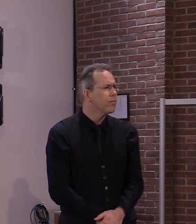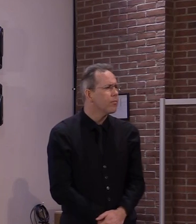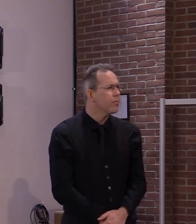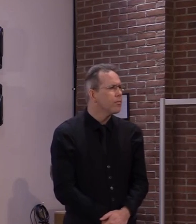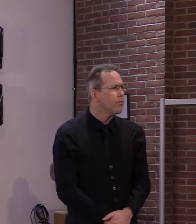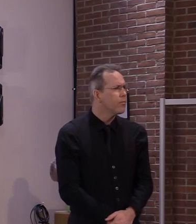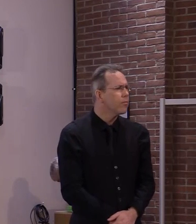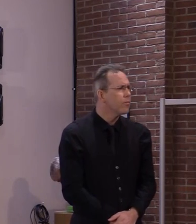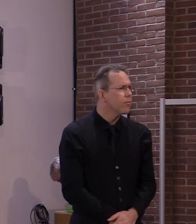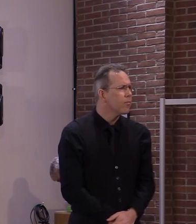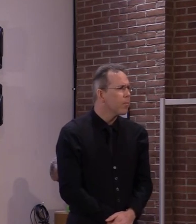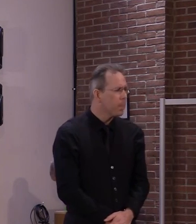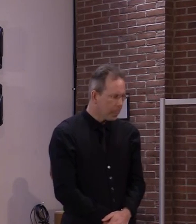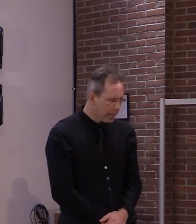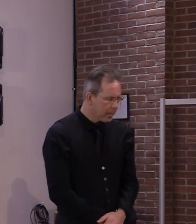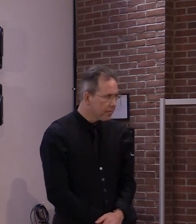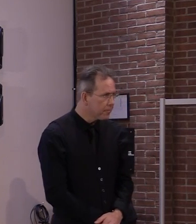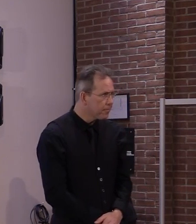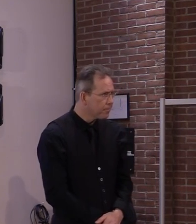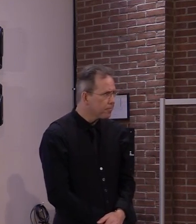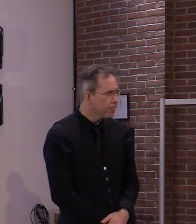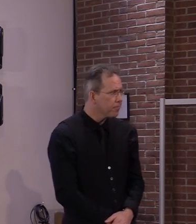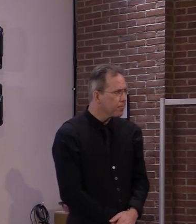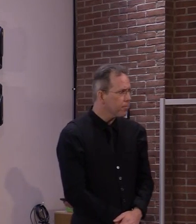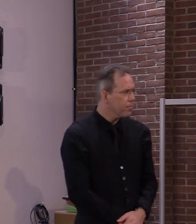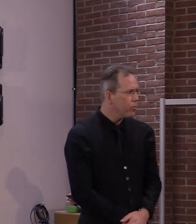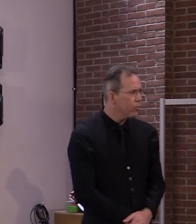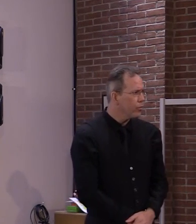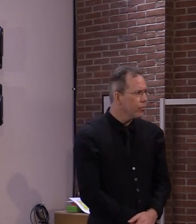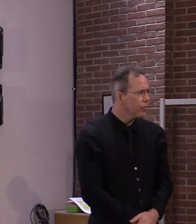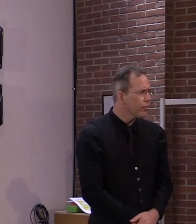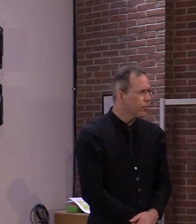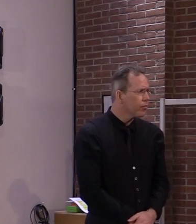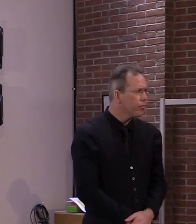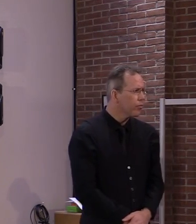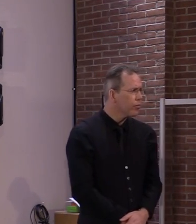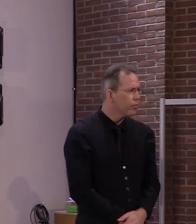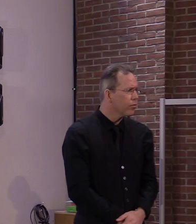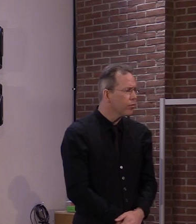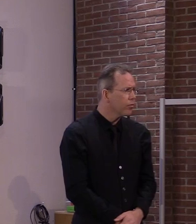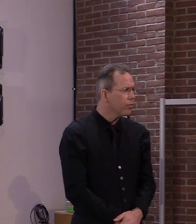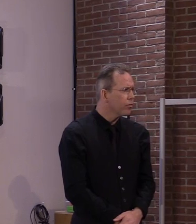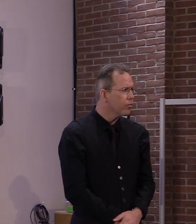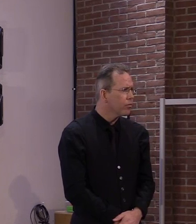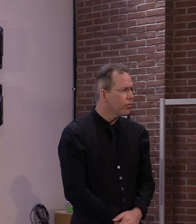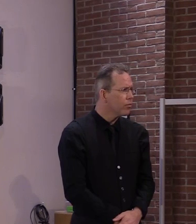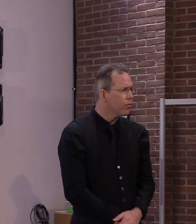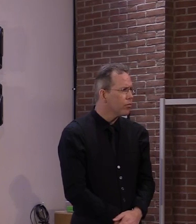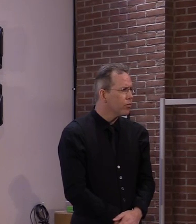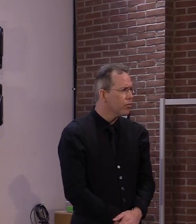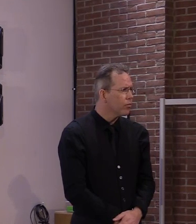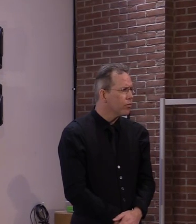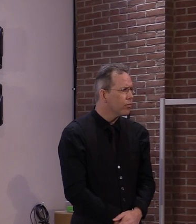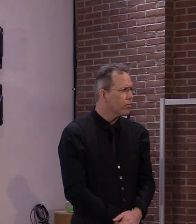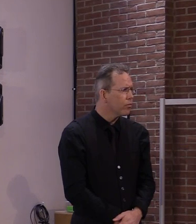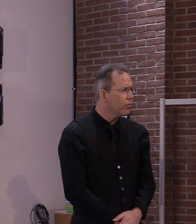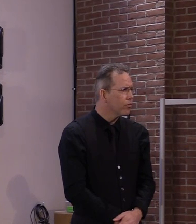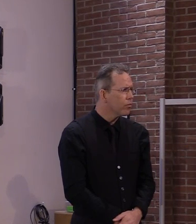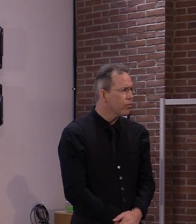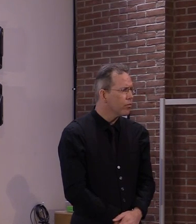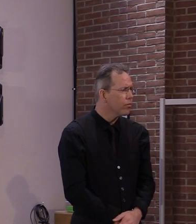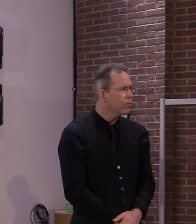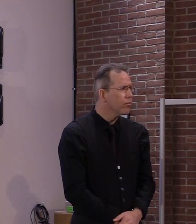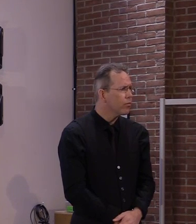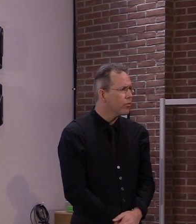providing a supplement of $300 to people's unemployment compensation